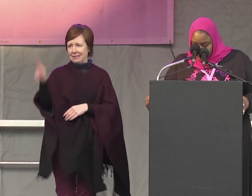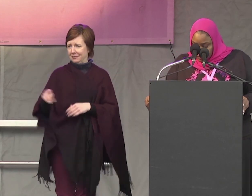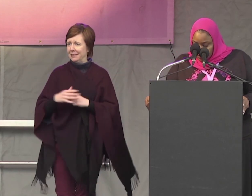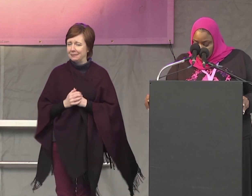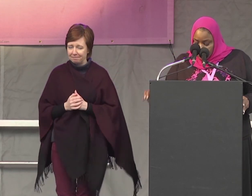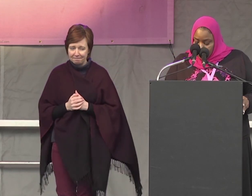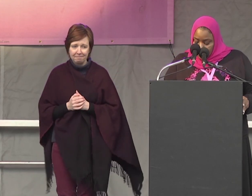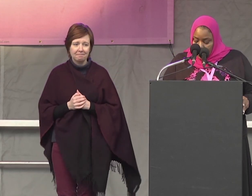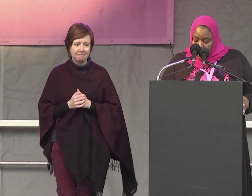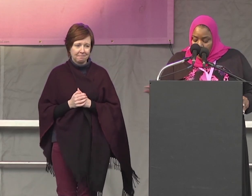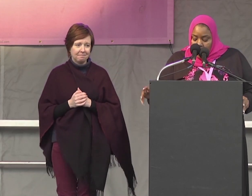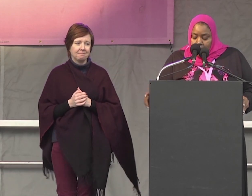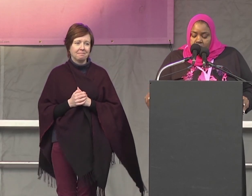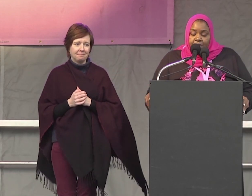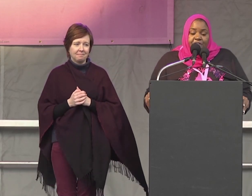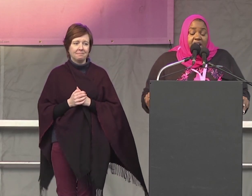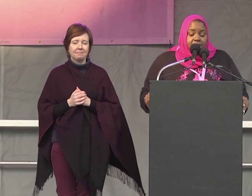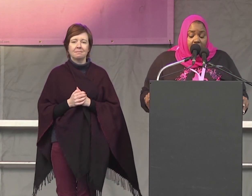today.